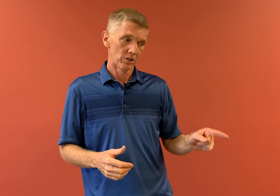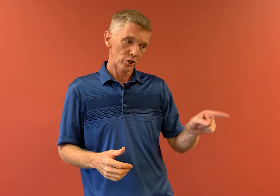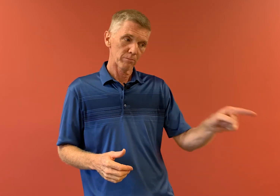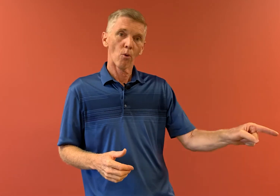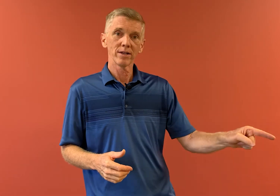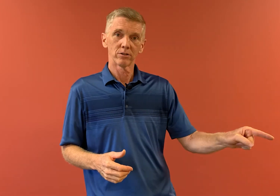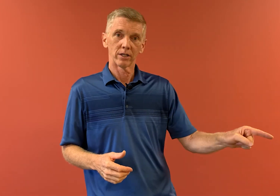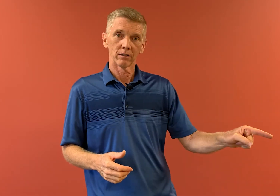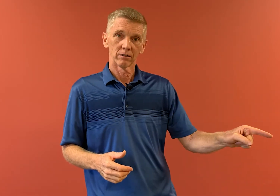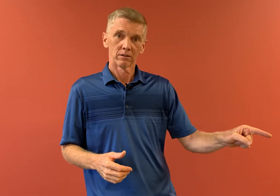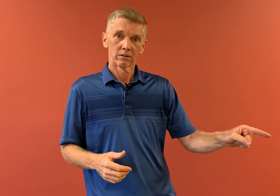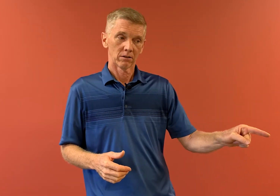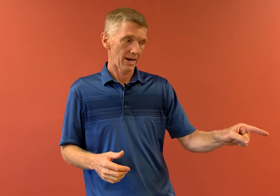can point to it, right?